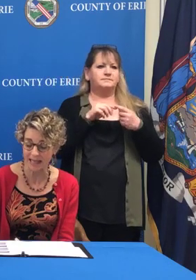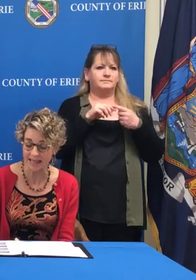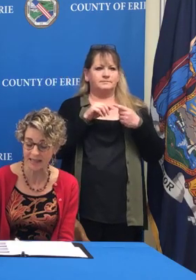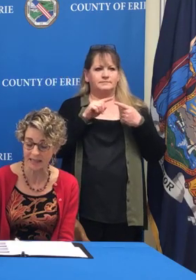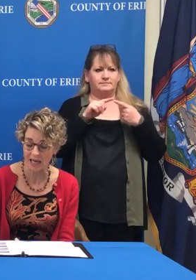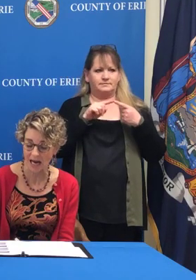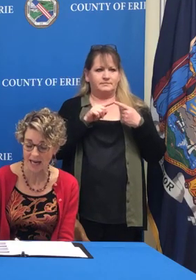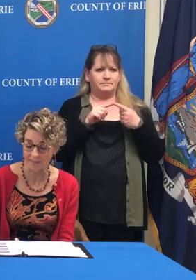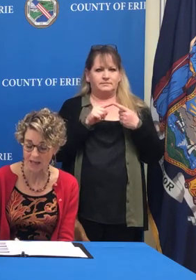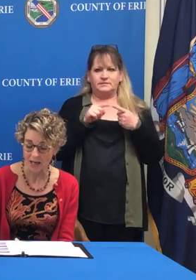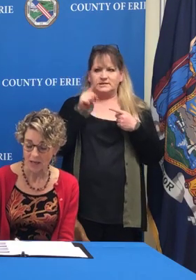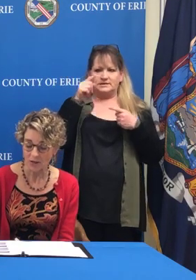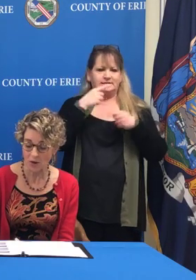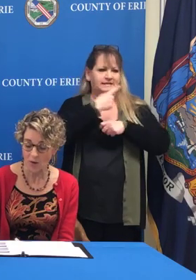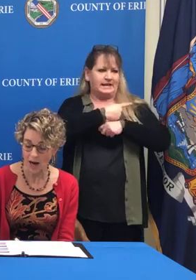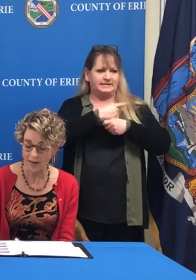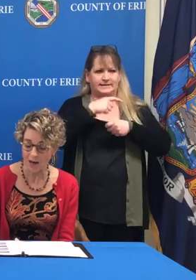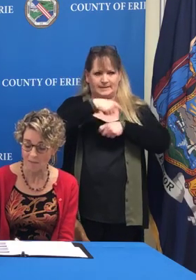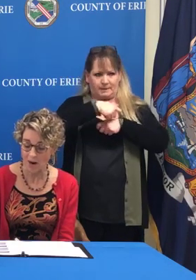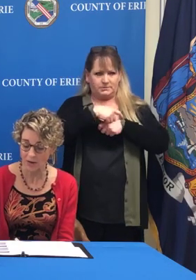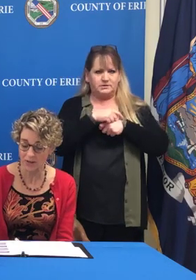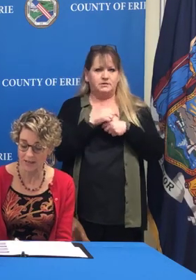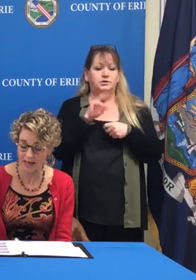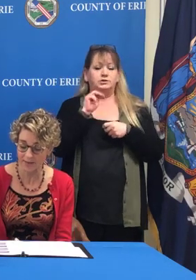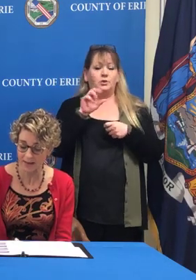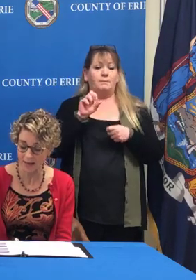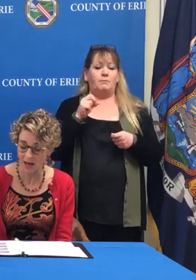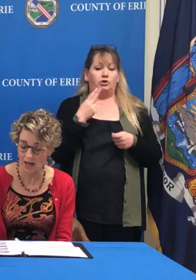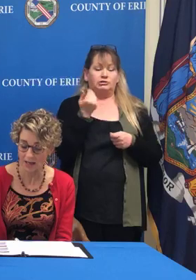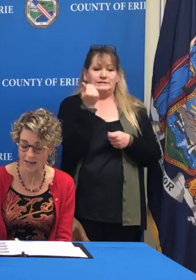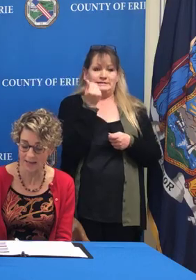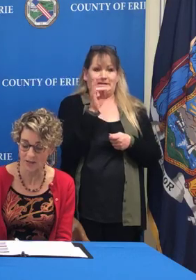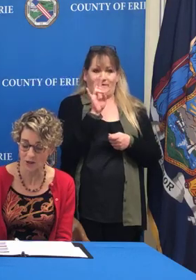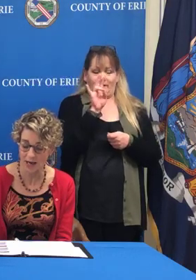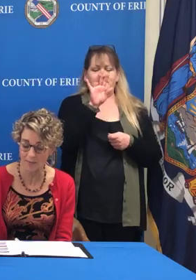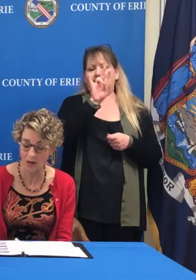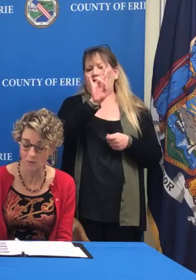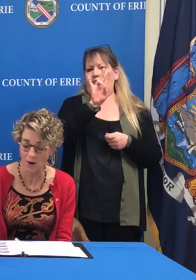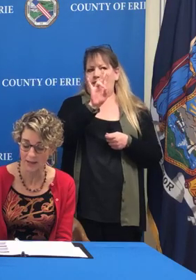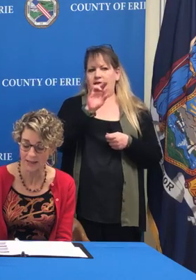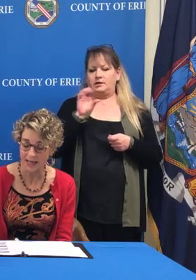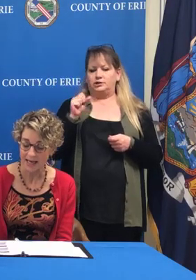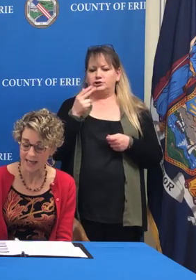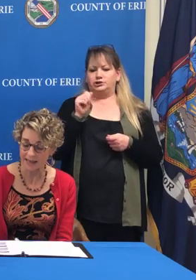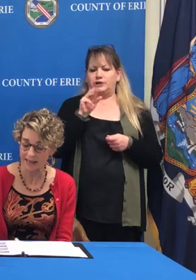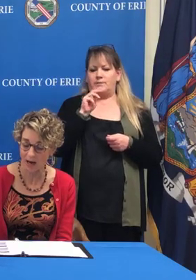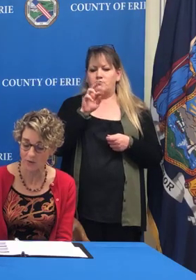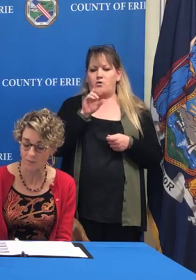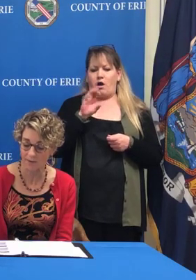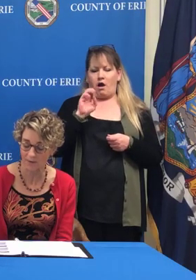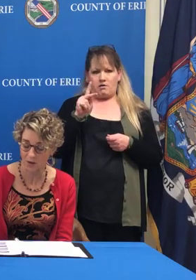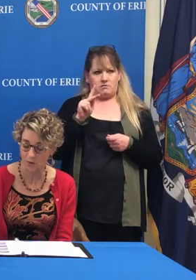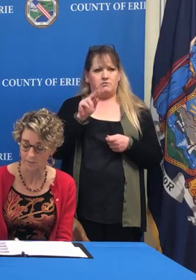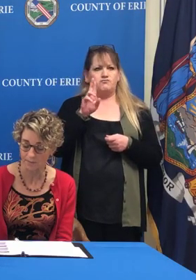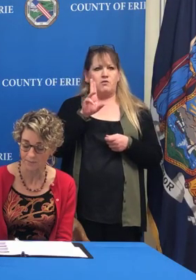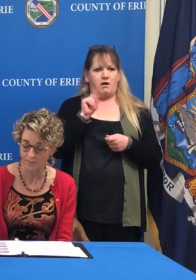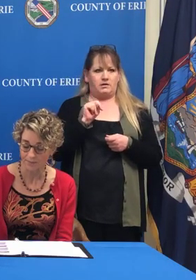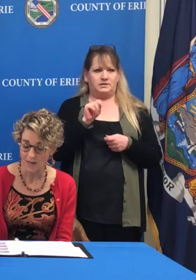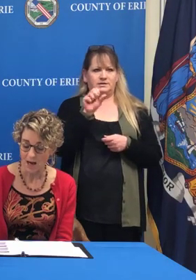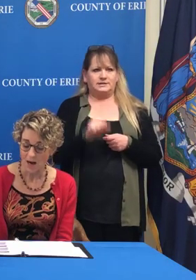following dates and time. So on March 7th at the Shamrock Run in South